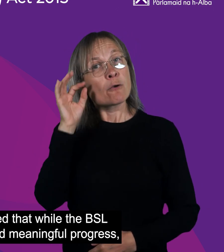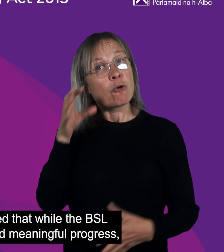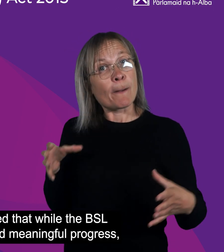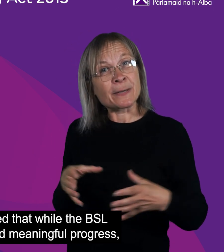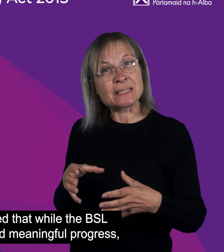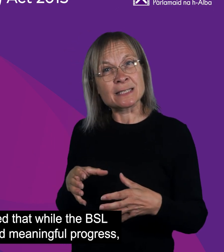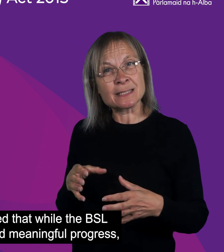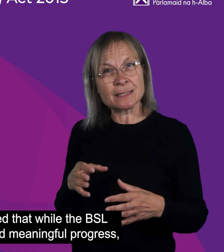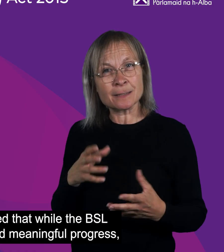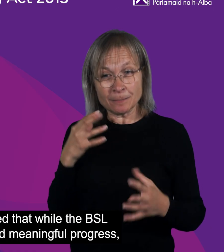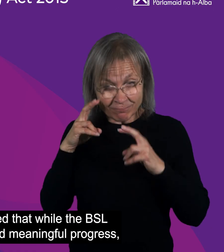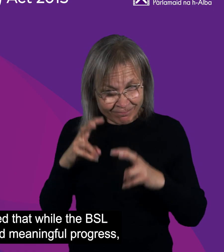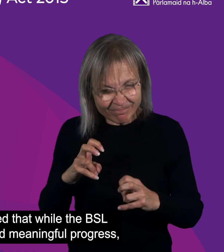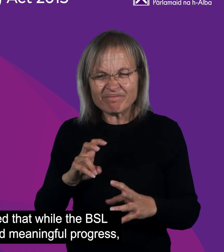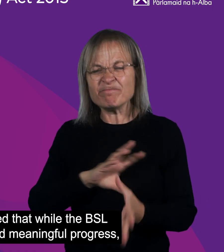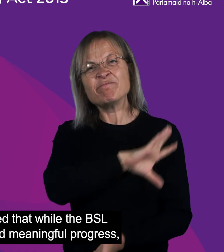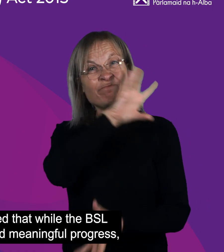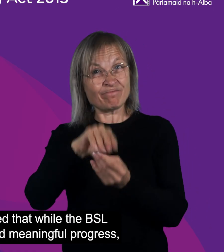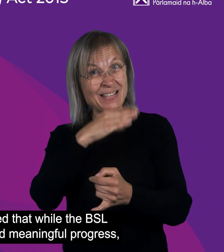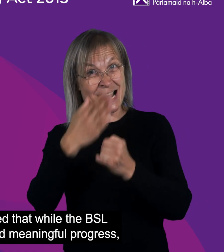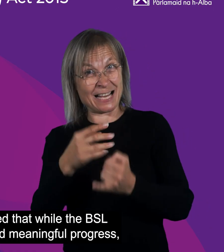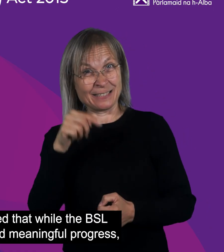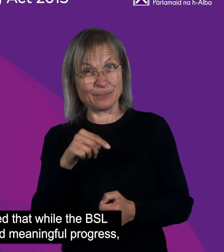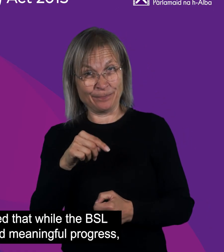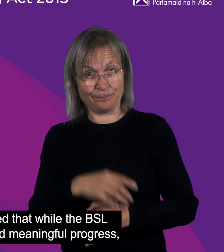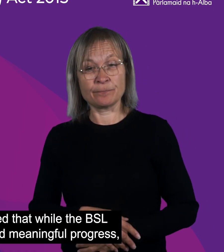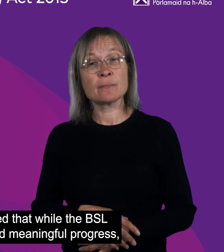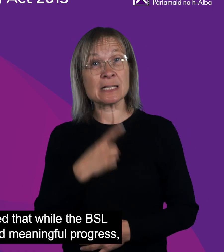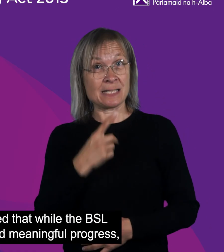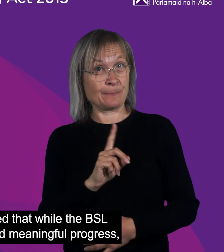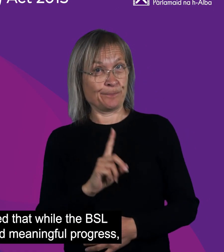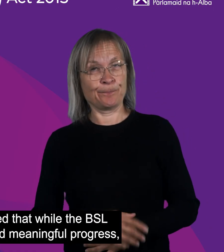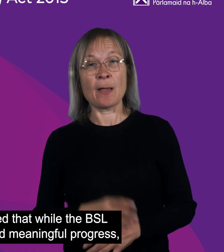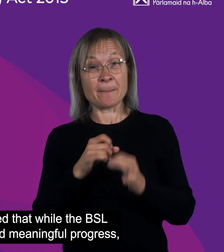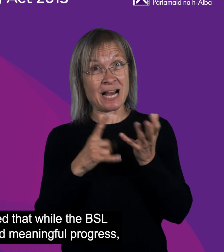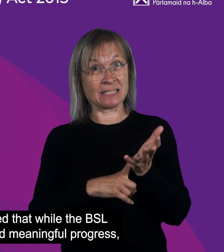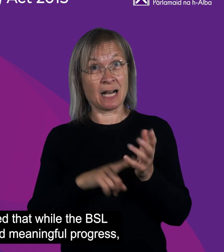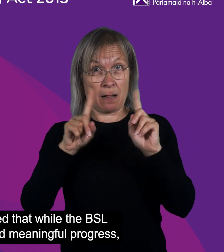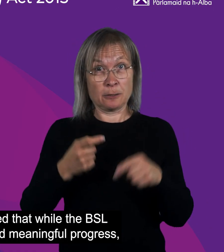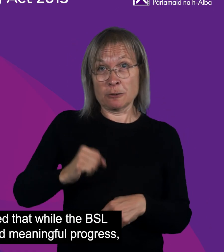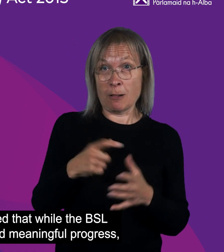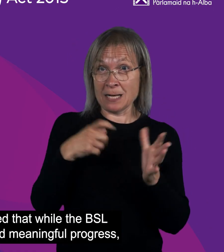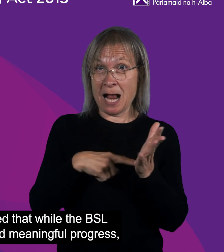The committee concluded that while the BSL Scotland Act has delivered meaningful progress, significant challenges